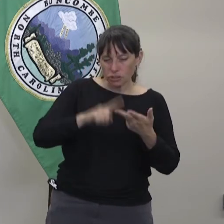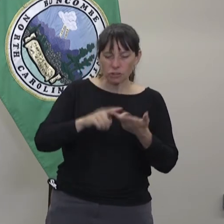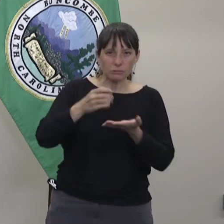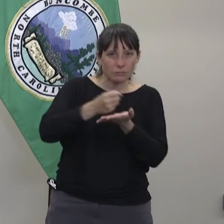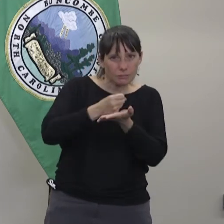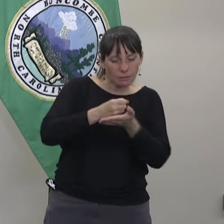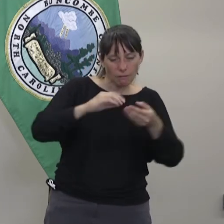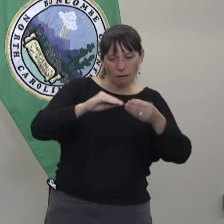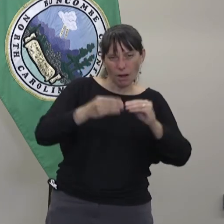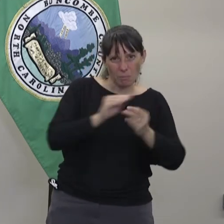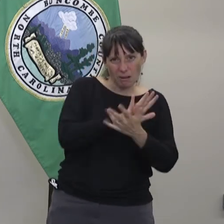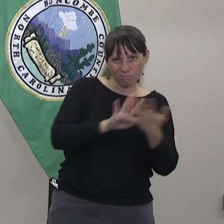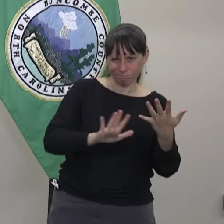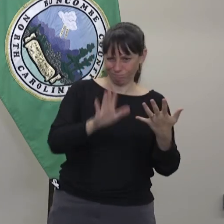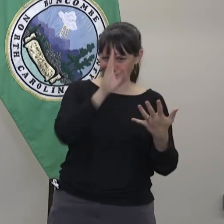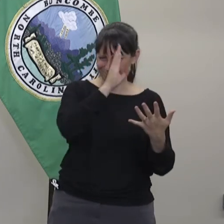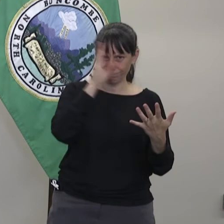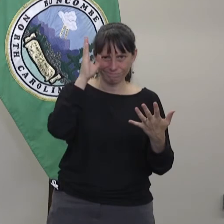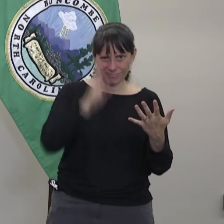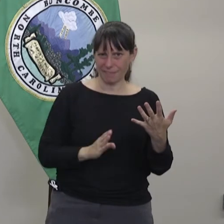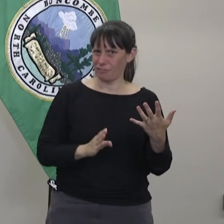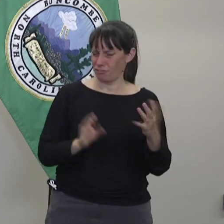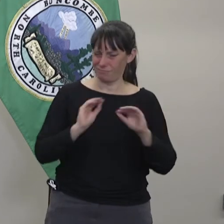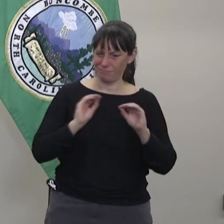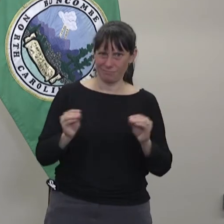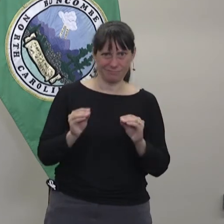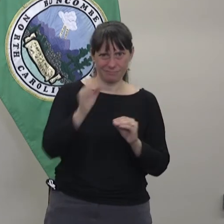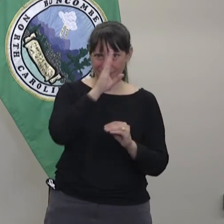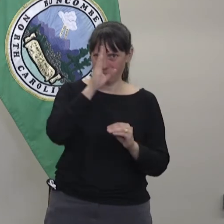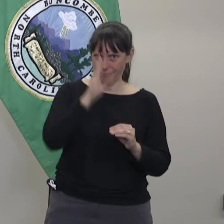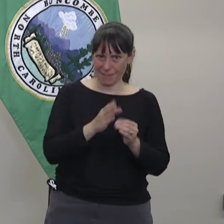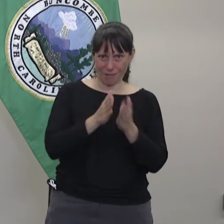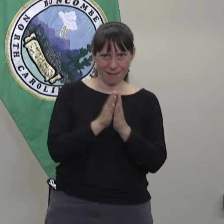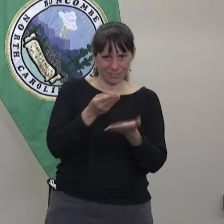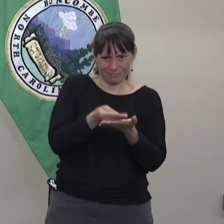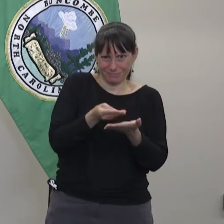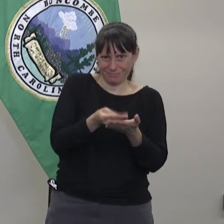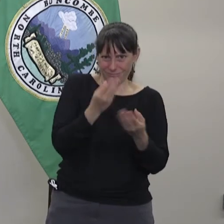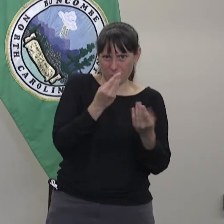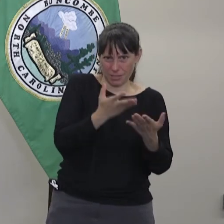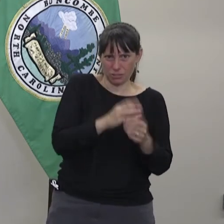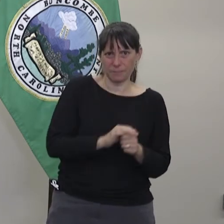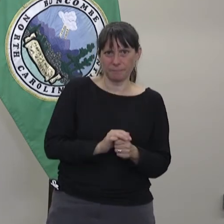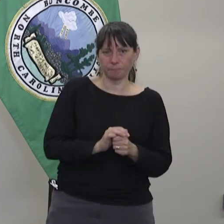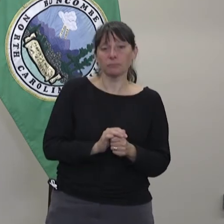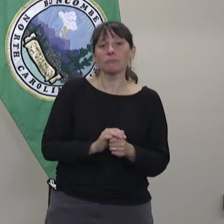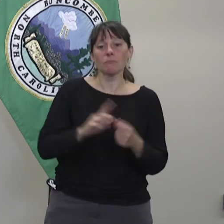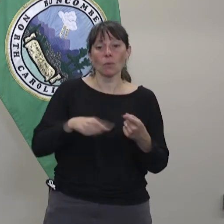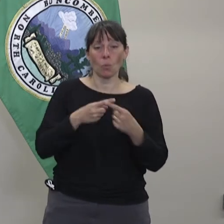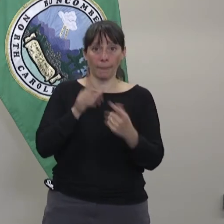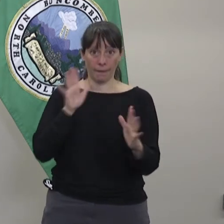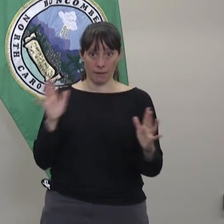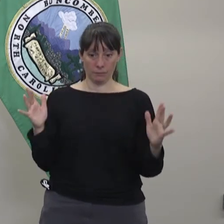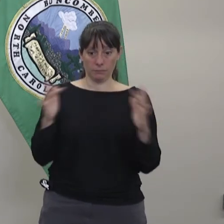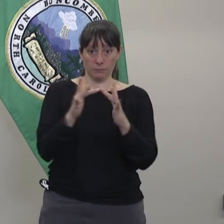Any information shared during the call is private health record information and strictly confidential.